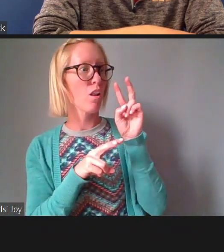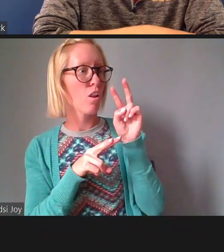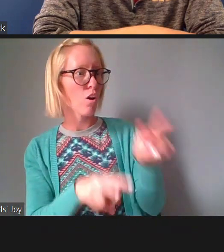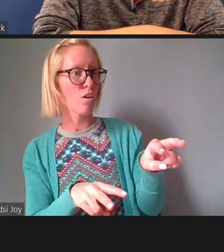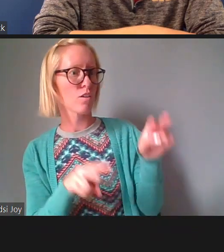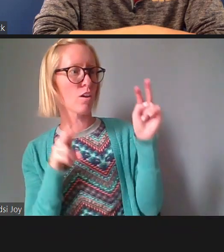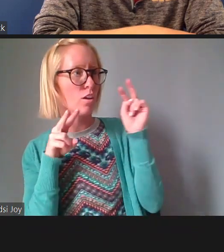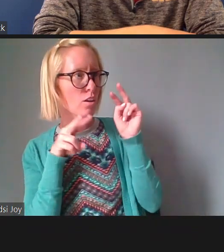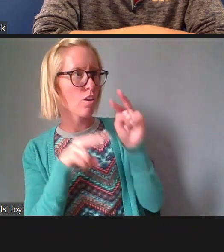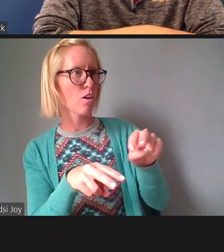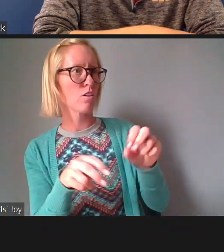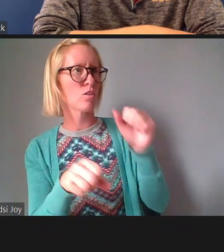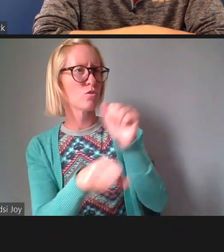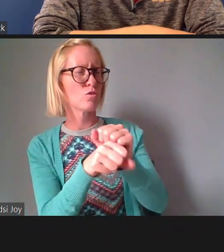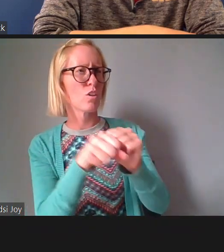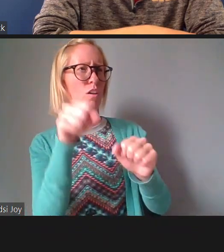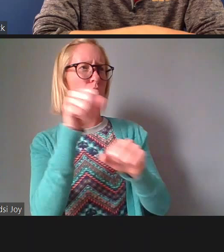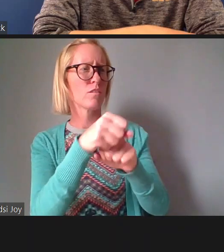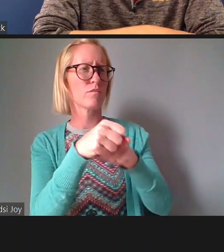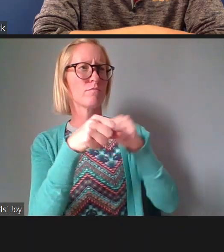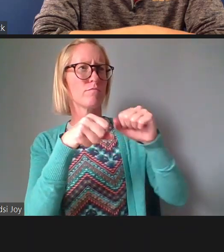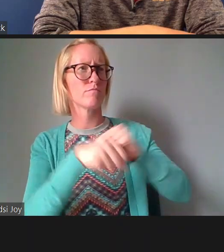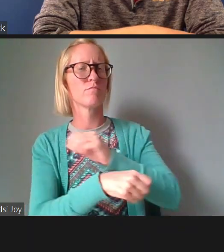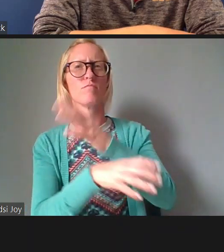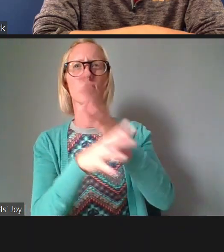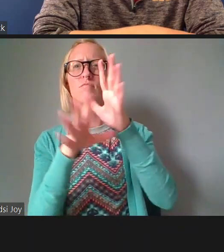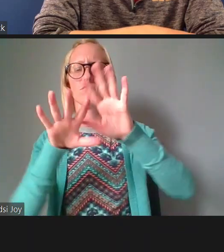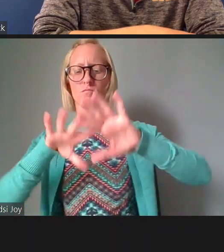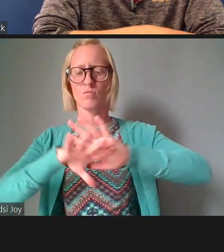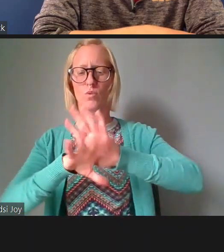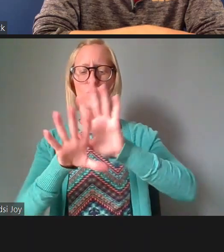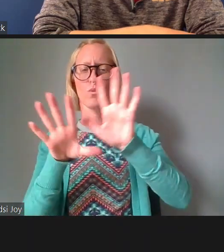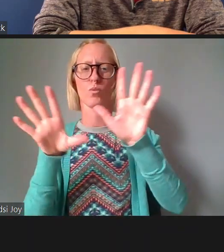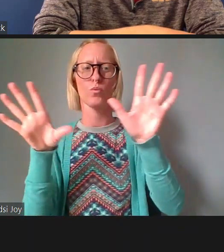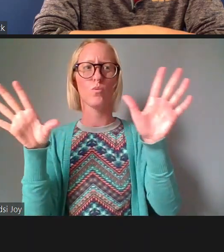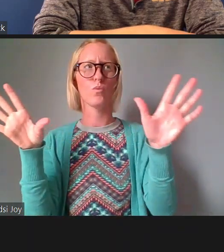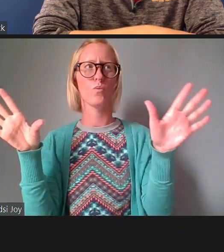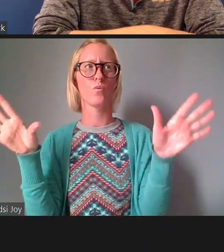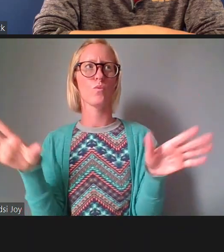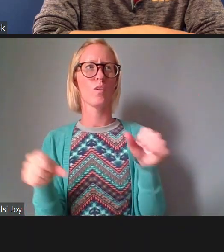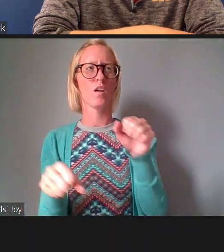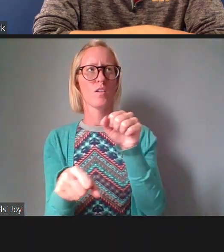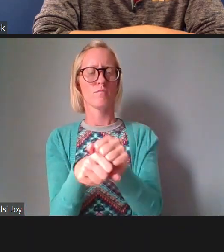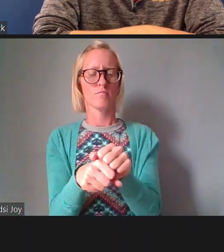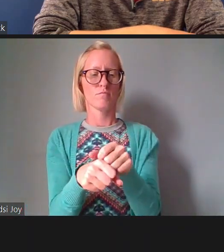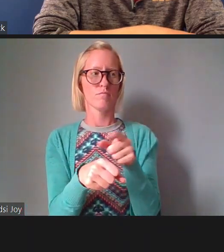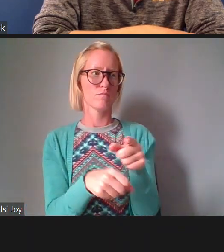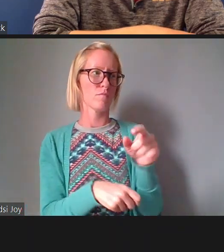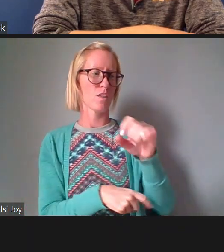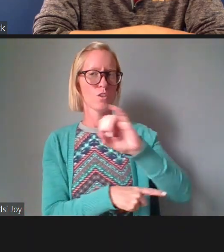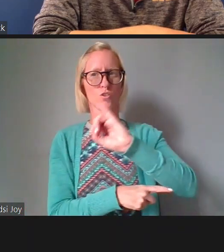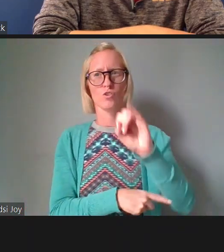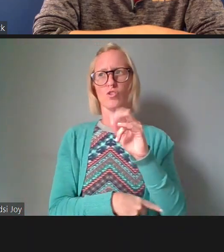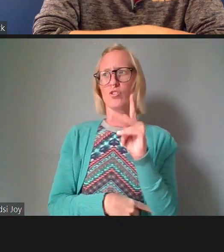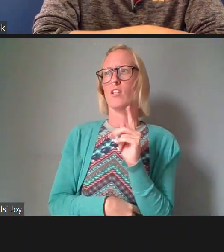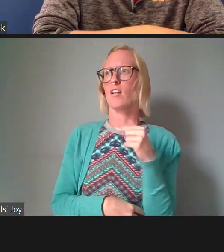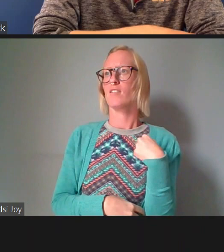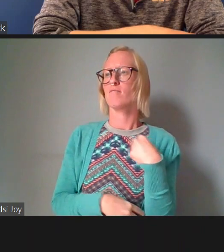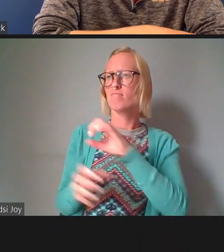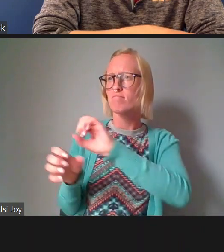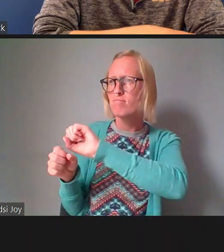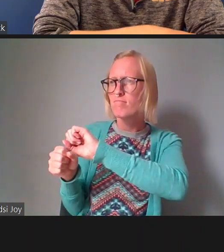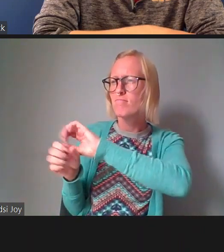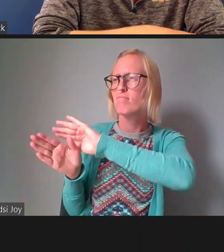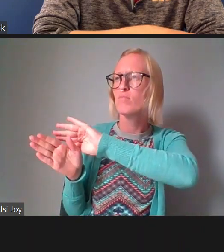the shattered rocks lifted up their stacks and chimneys. This one, against which Jack leaned, moved with a grating sound when they